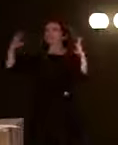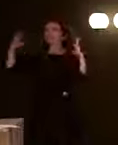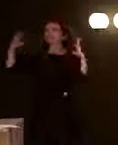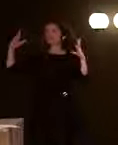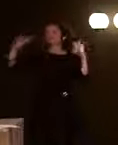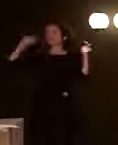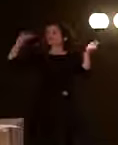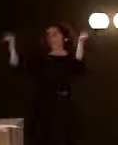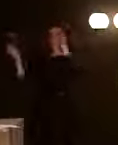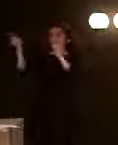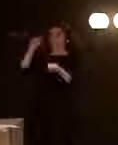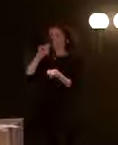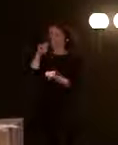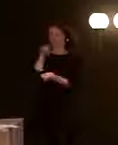of